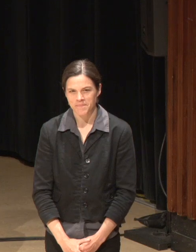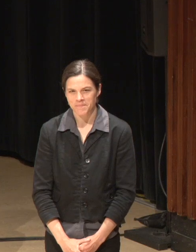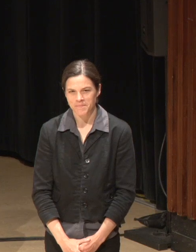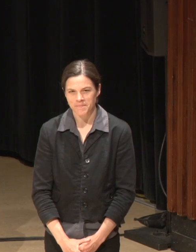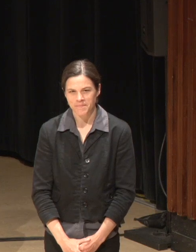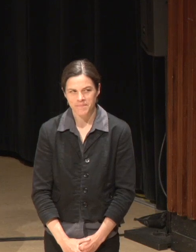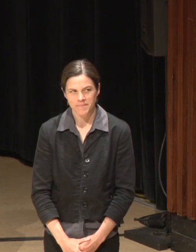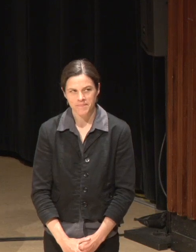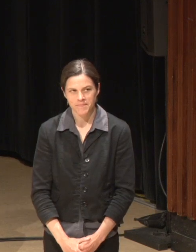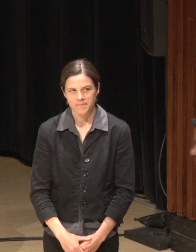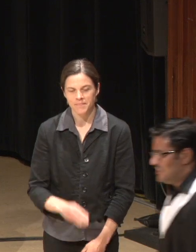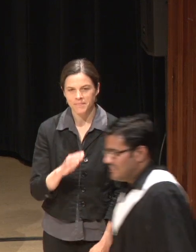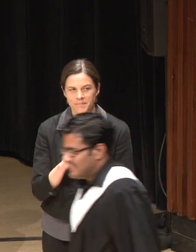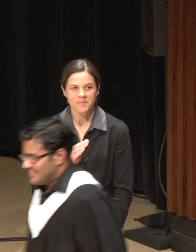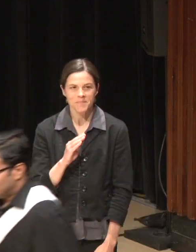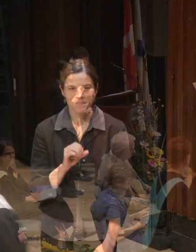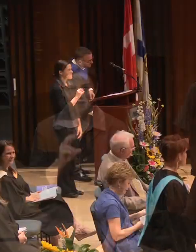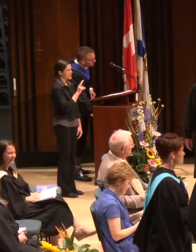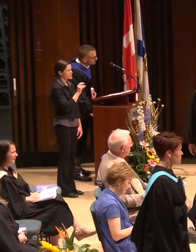Alam.